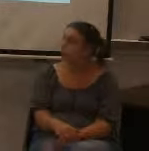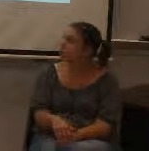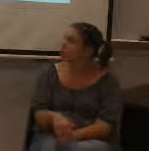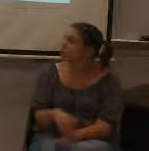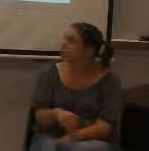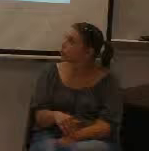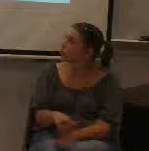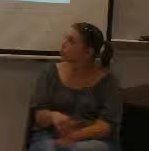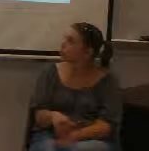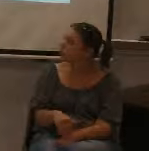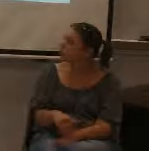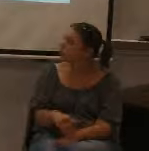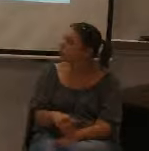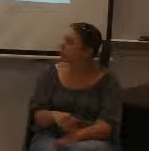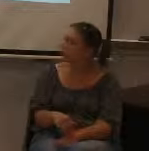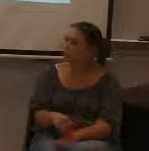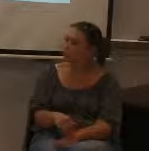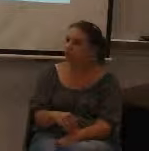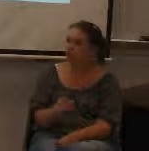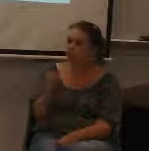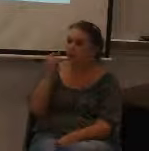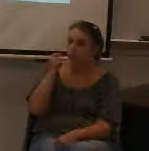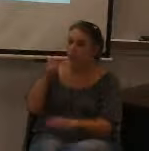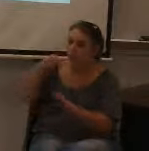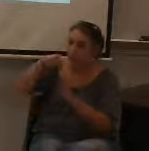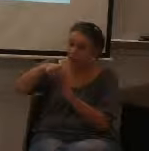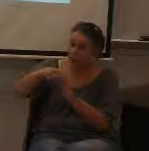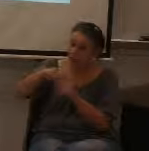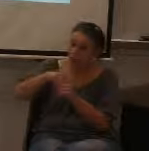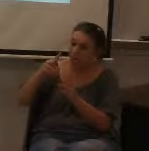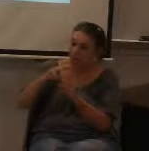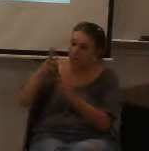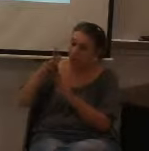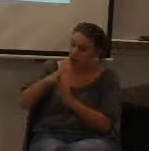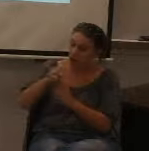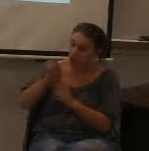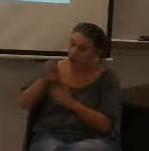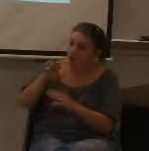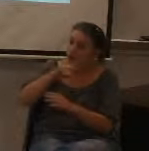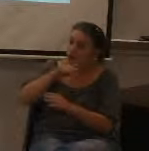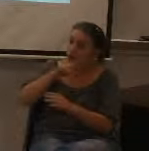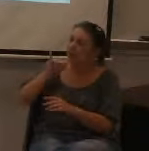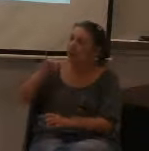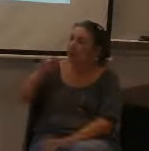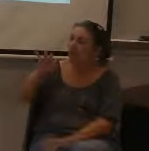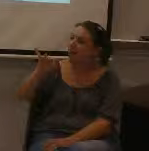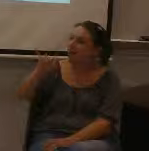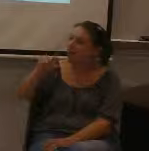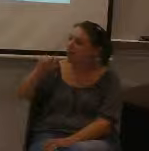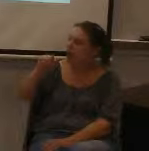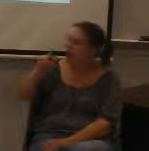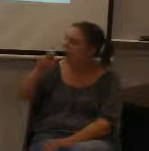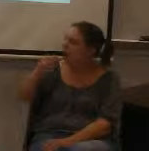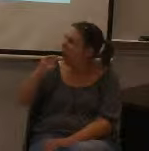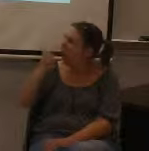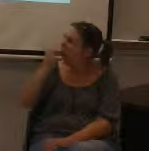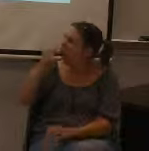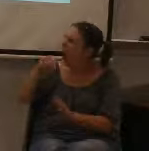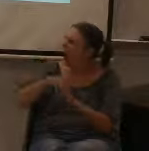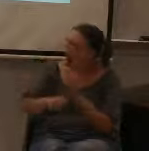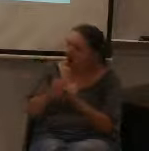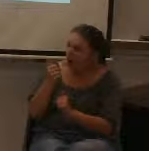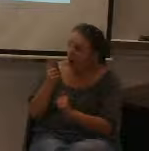If it gets down into the very top of the soil, it is infiltrating the soil. If it moves down into the groundwater, it